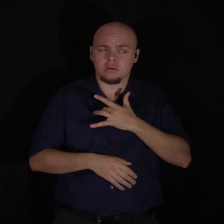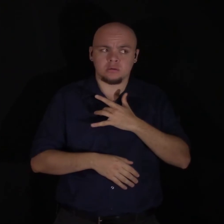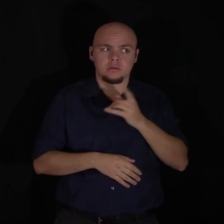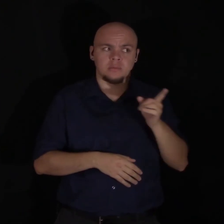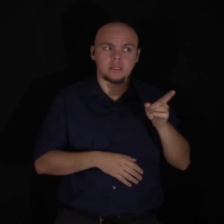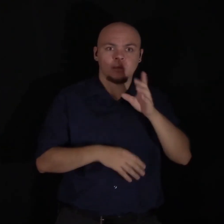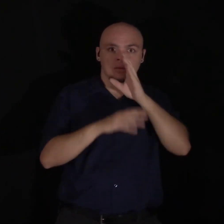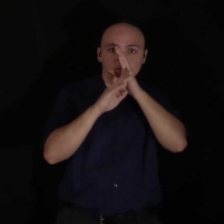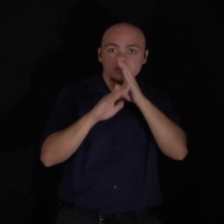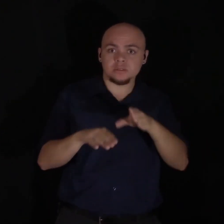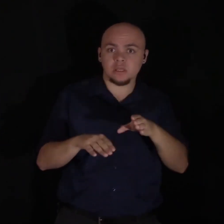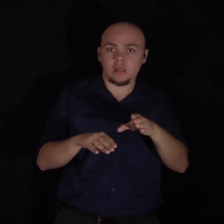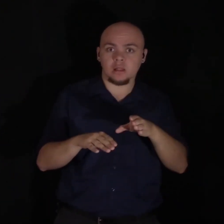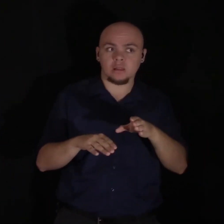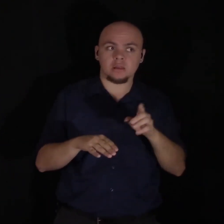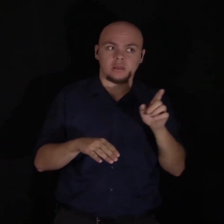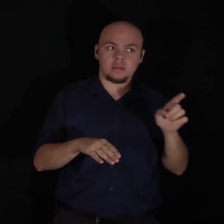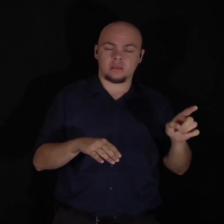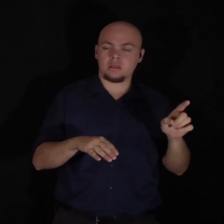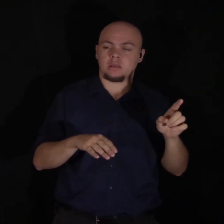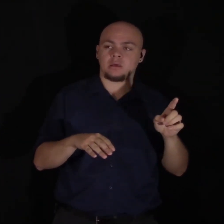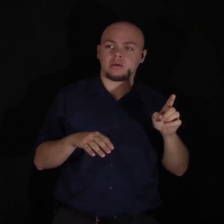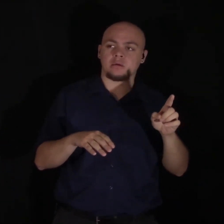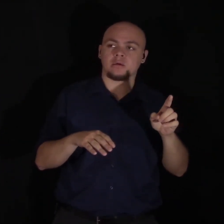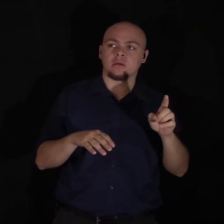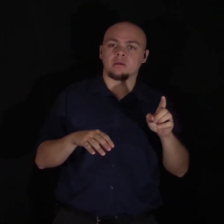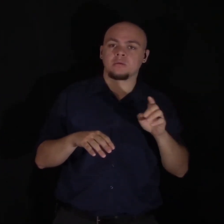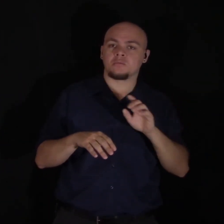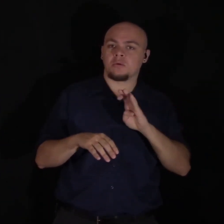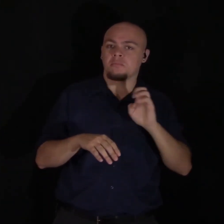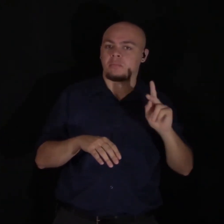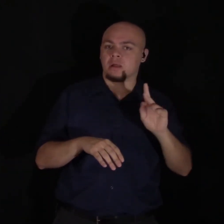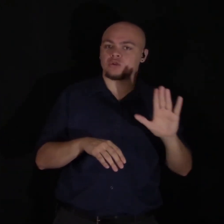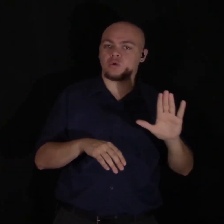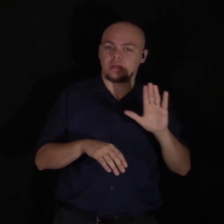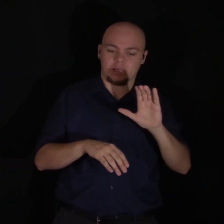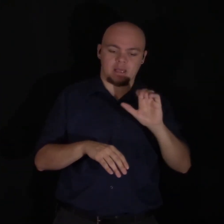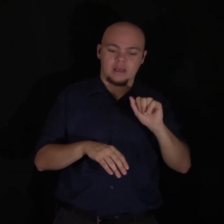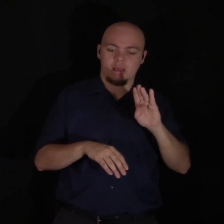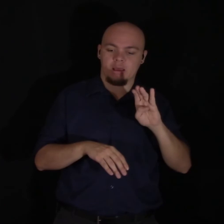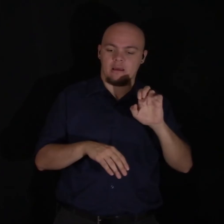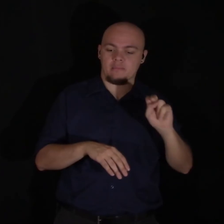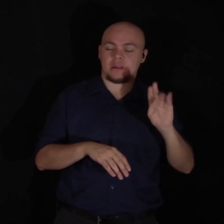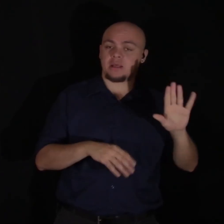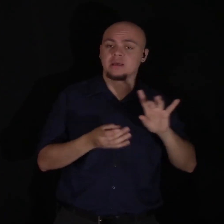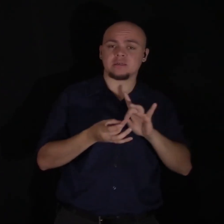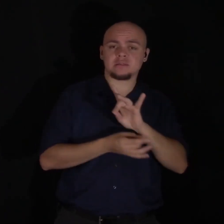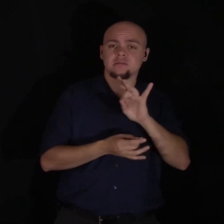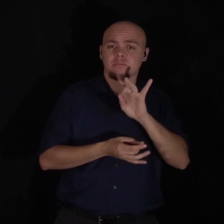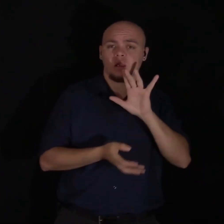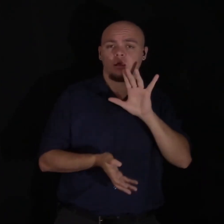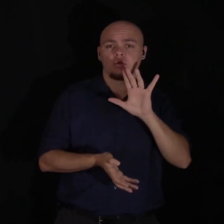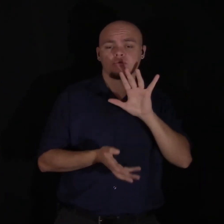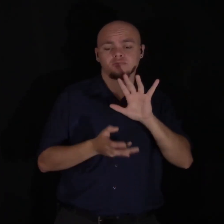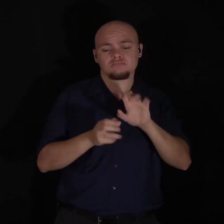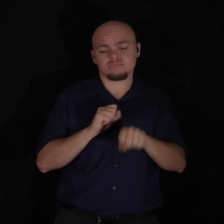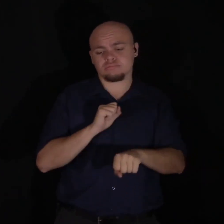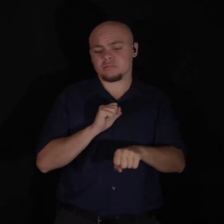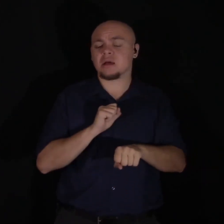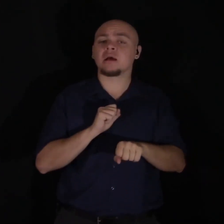and presently retired to his cabin. Even broken in spirit as he is, no one can feel more deeply than